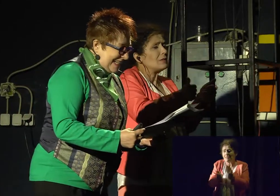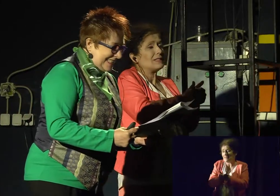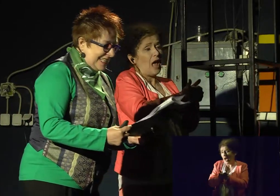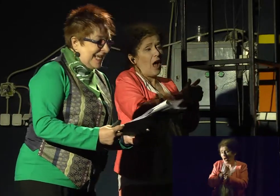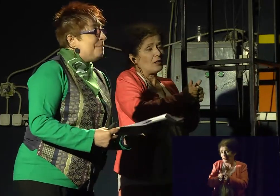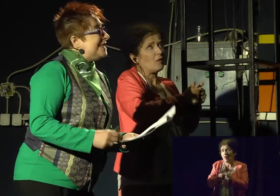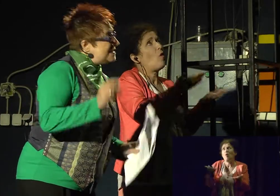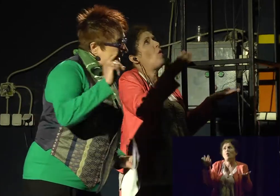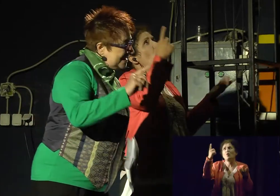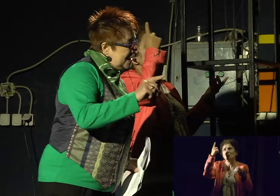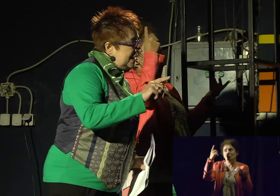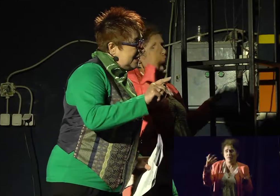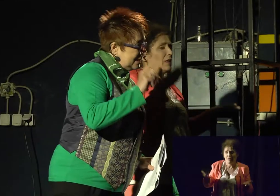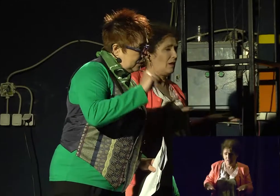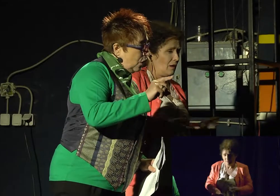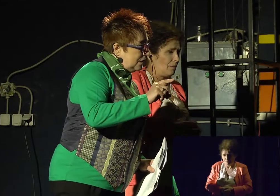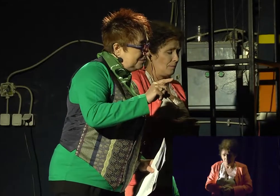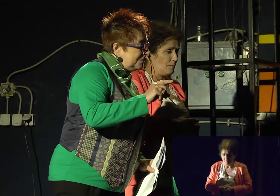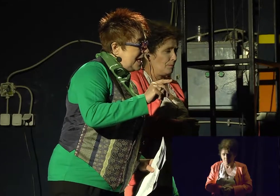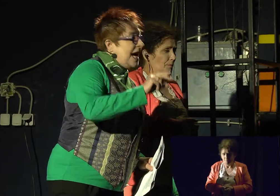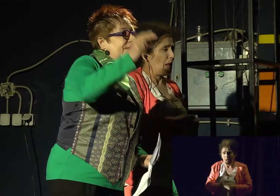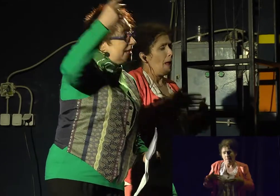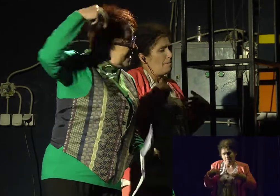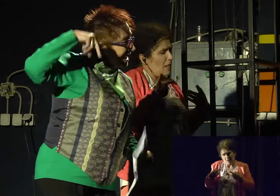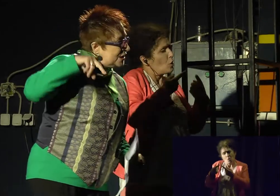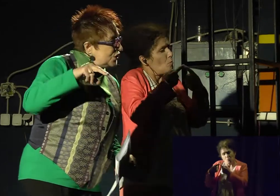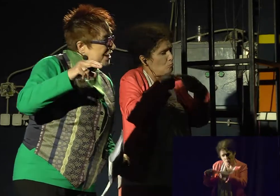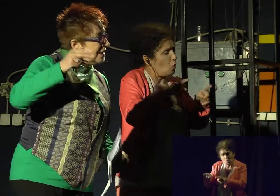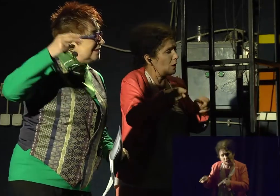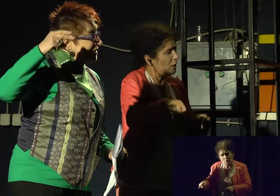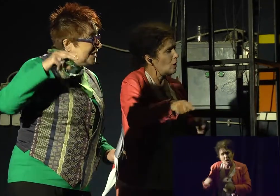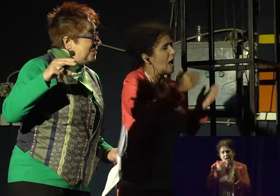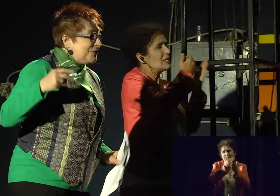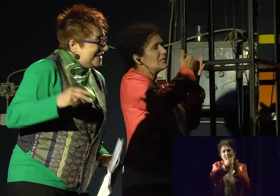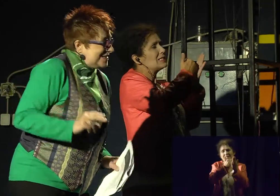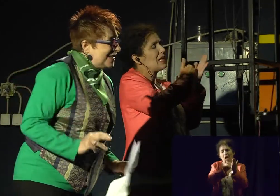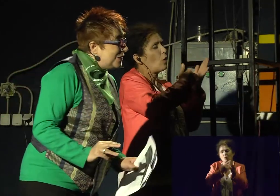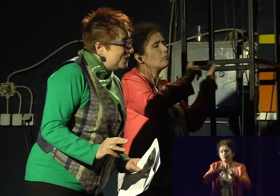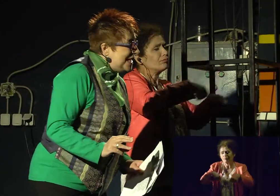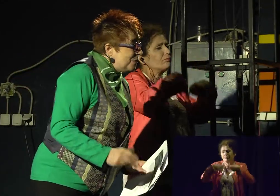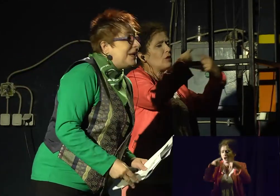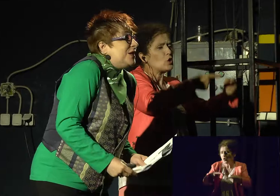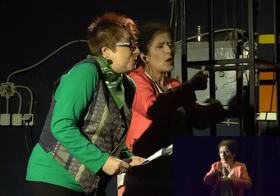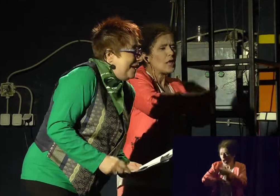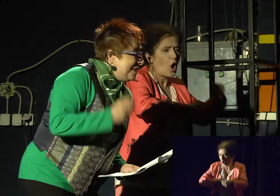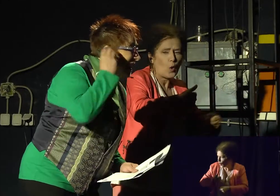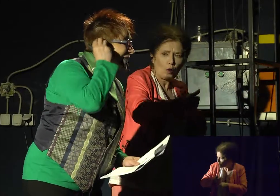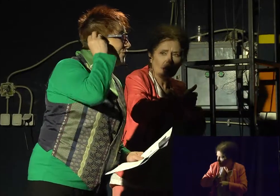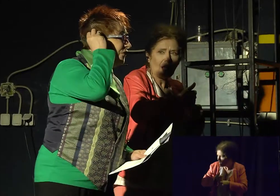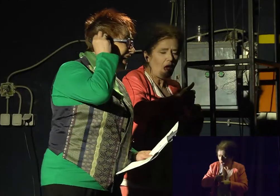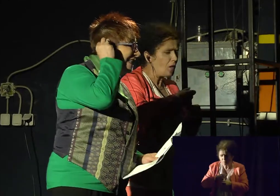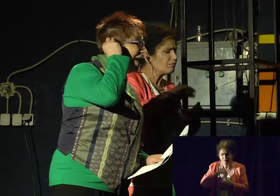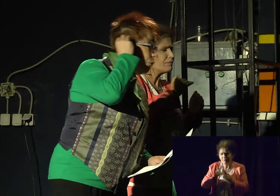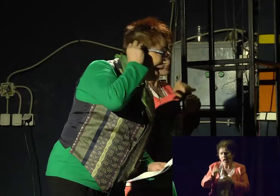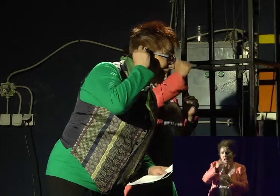And but despite the law, the next year, the birth rate started going down because women had